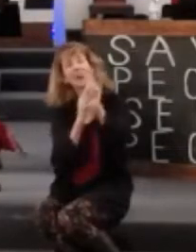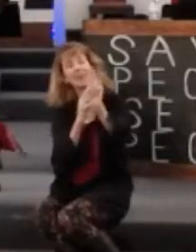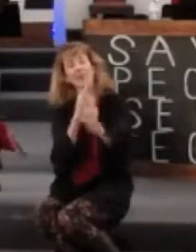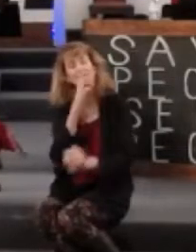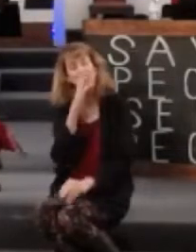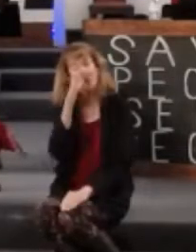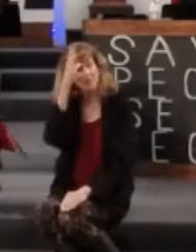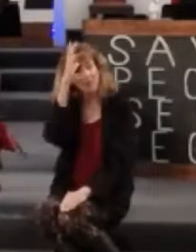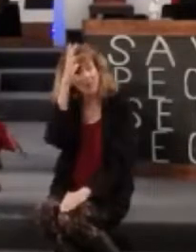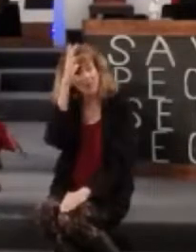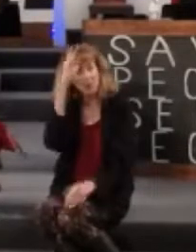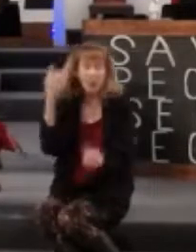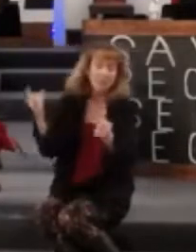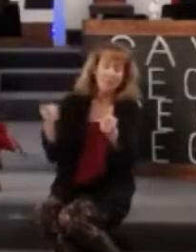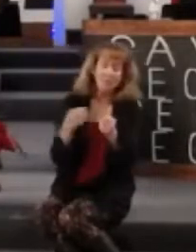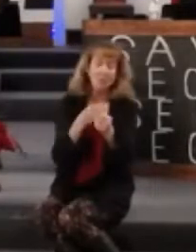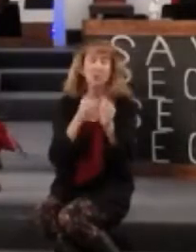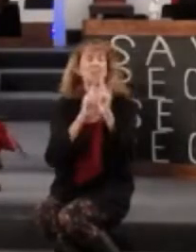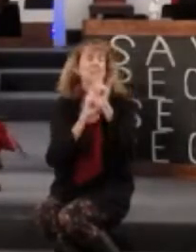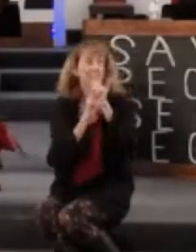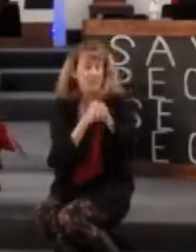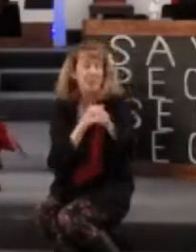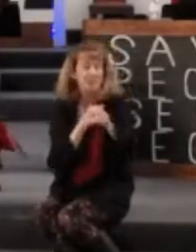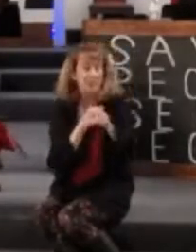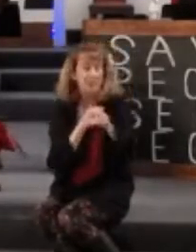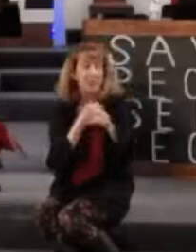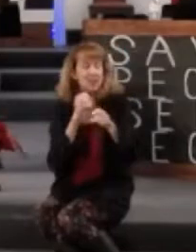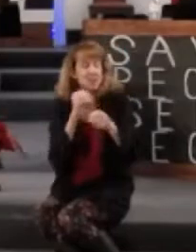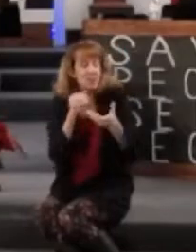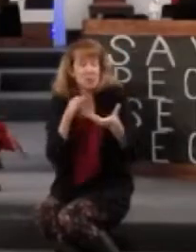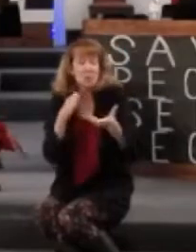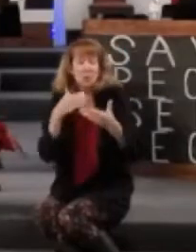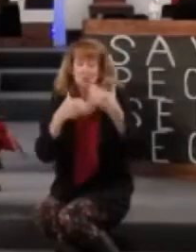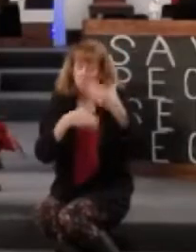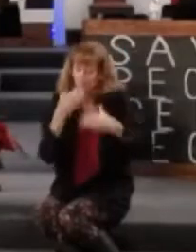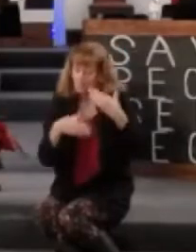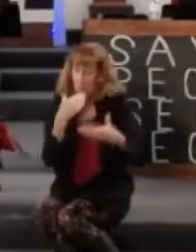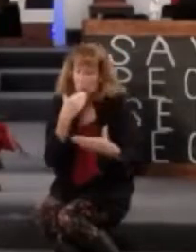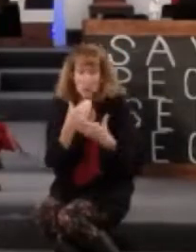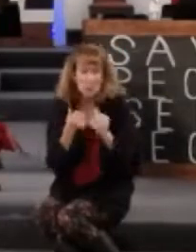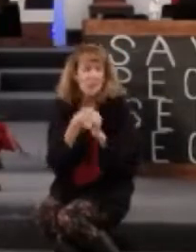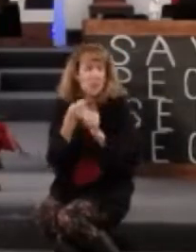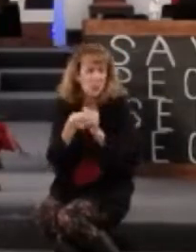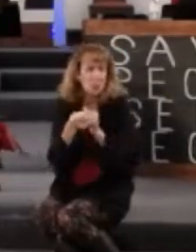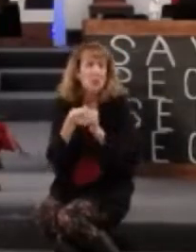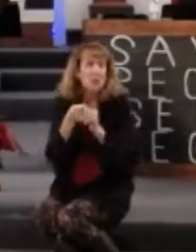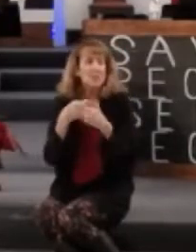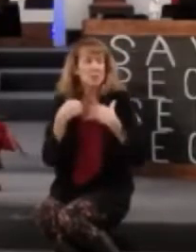is the first commandment with a promise, so that it may go well with you and that you may enjoy long life on the